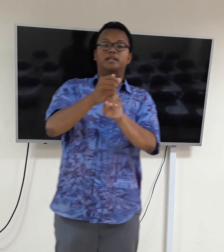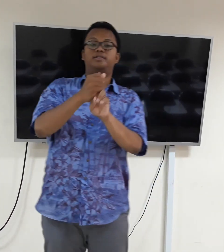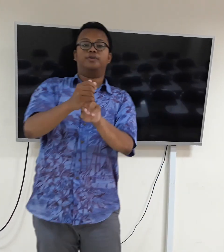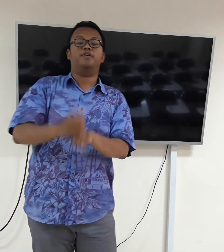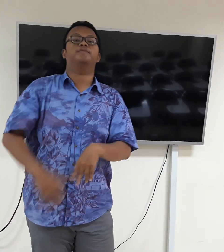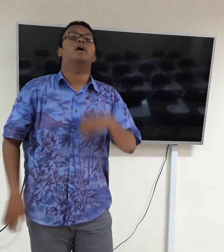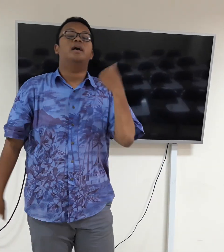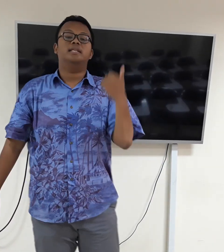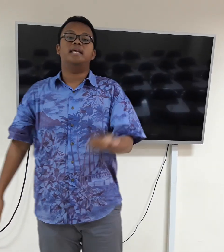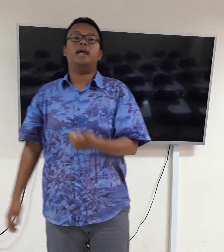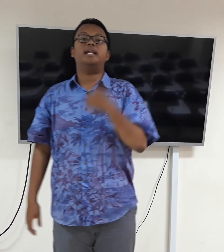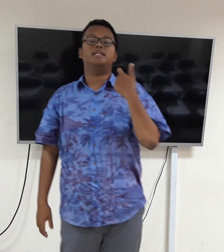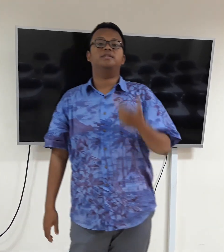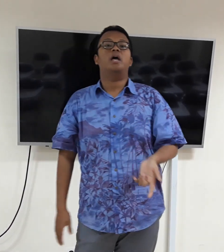two groups. The second is